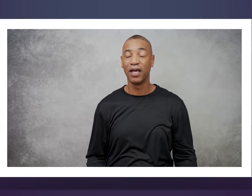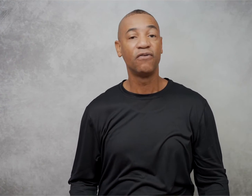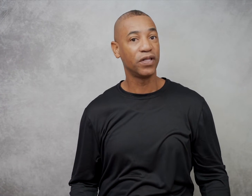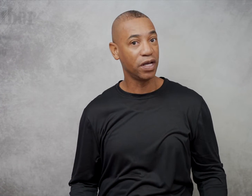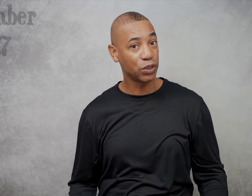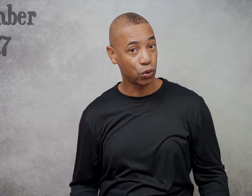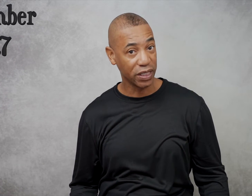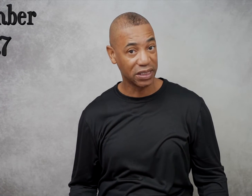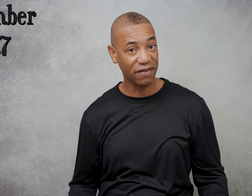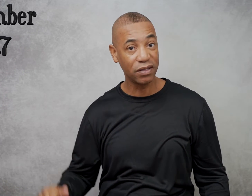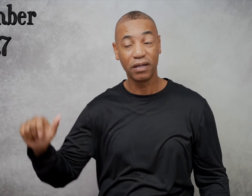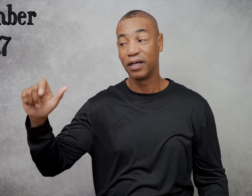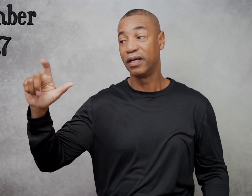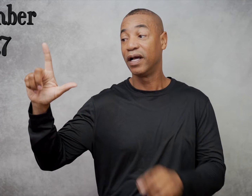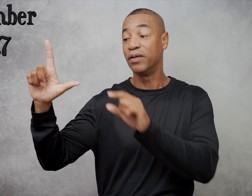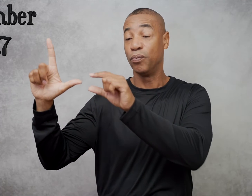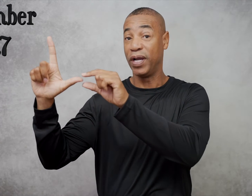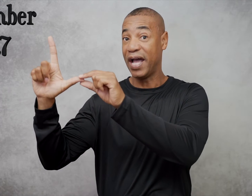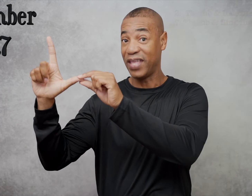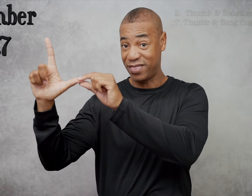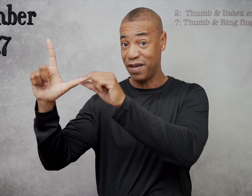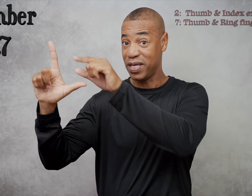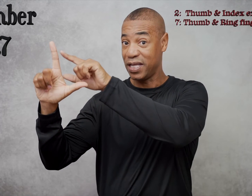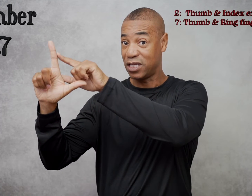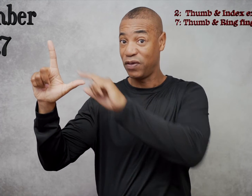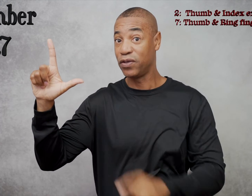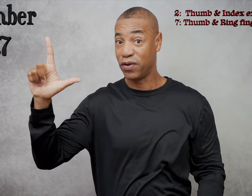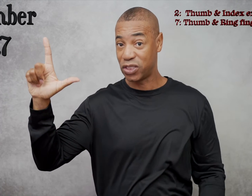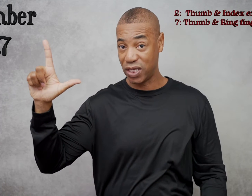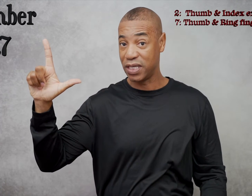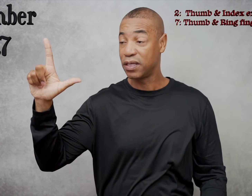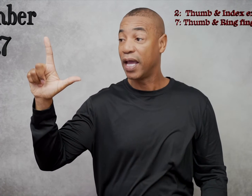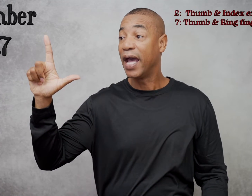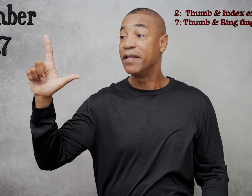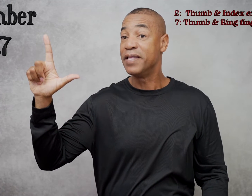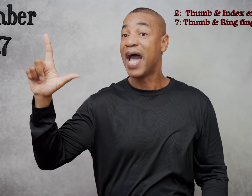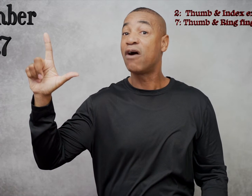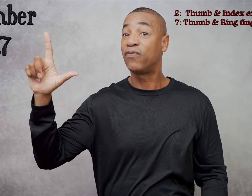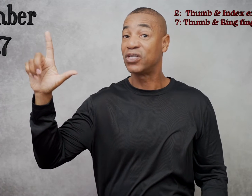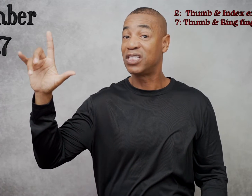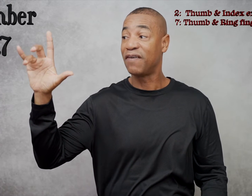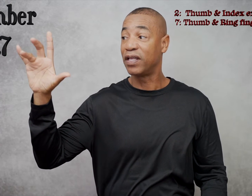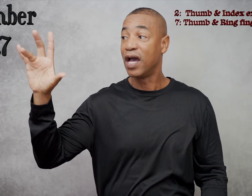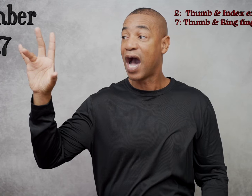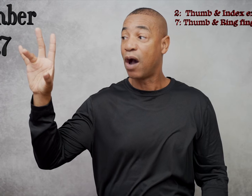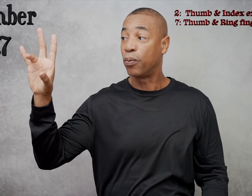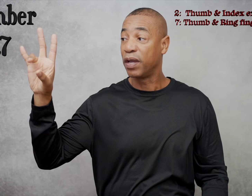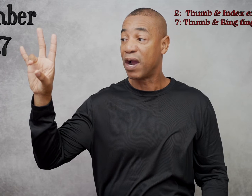For the numbers 27, bring out that thumb and index finger, they're extended. Now for 7, I'll bring my